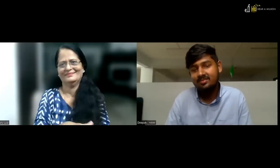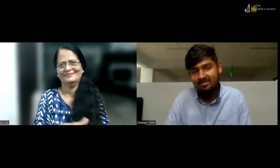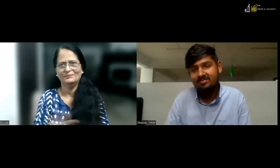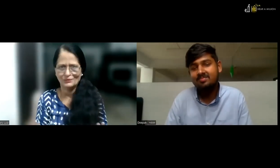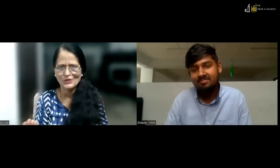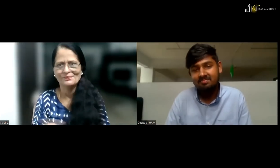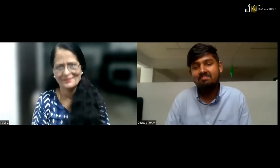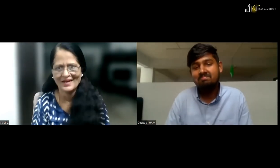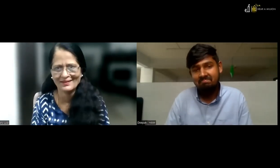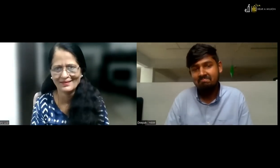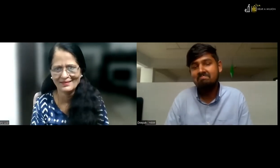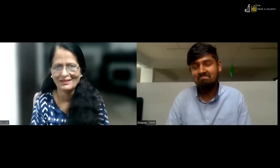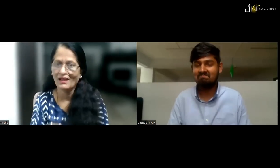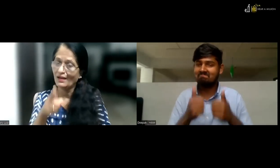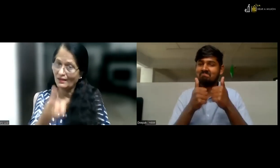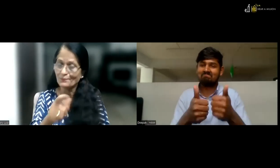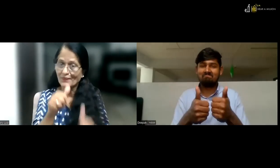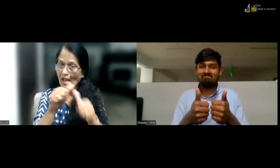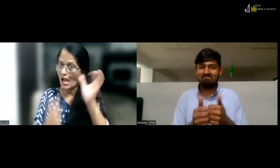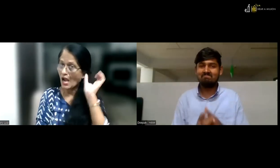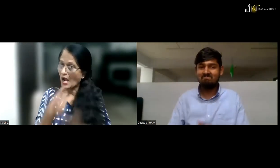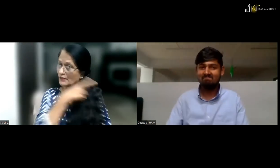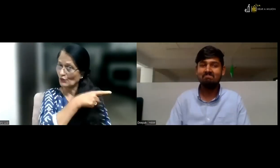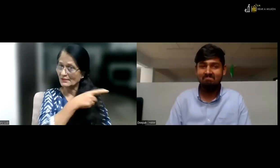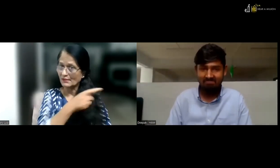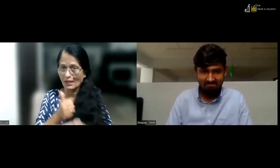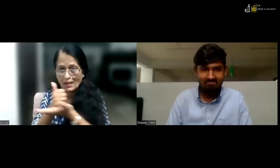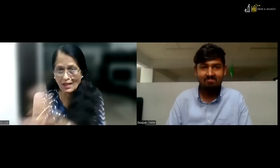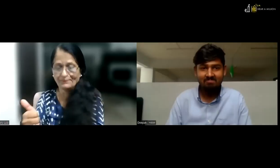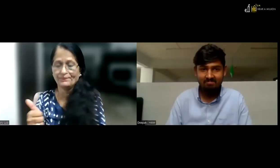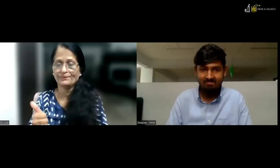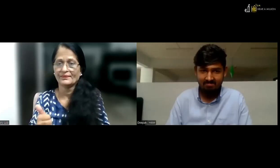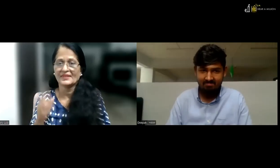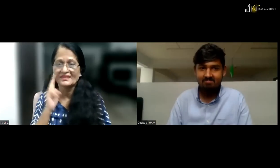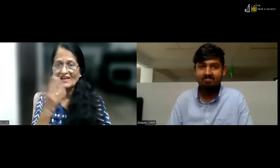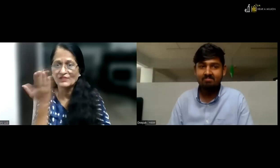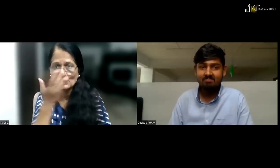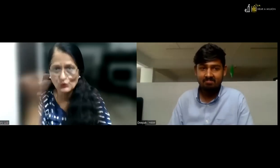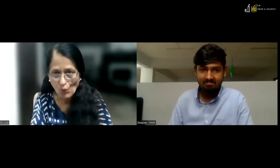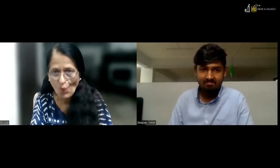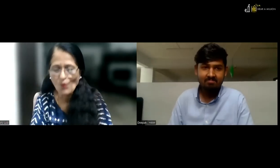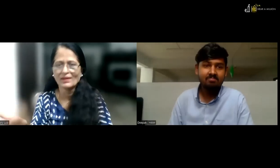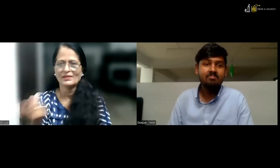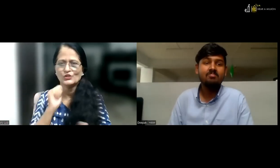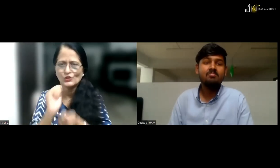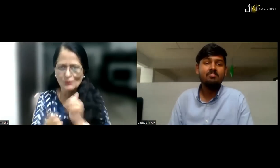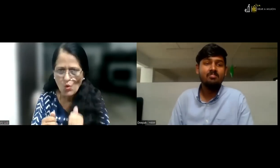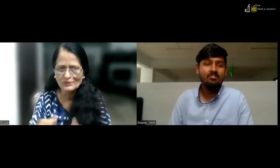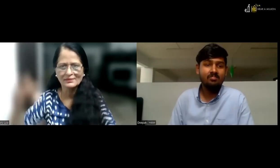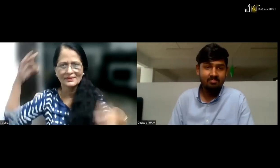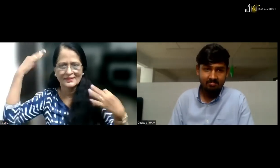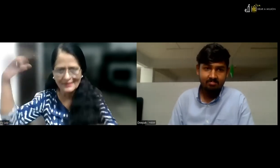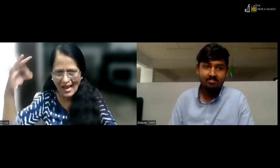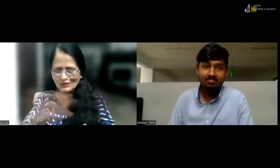to sign the documents. Okay, all right, that's really nice. So deaf